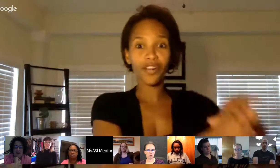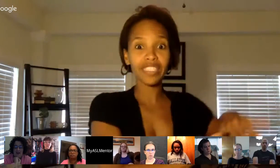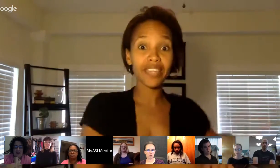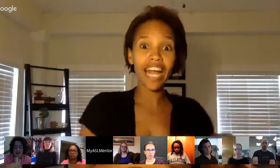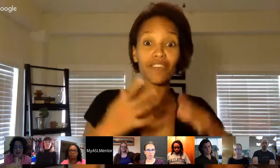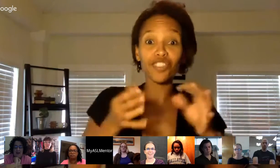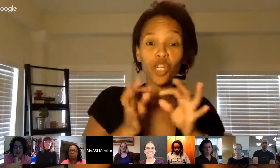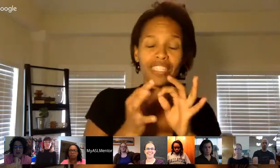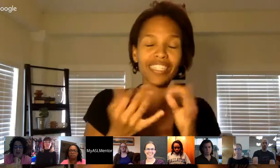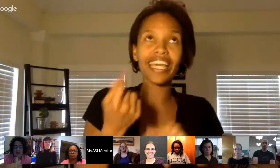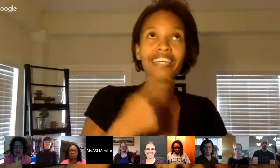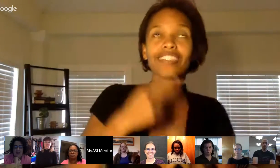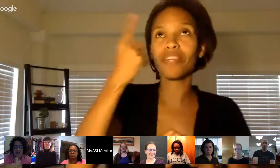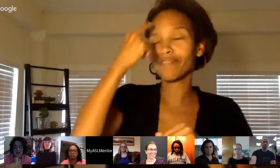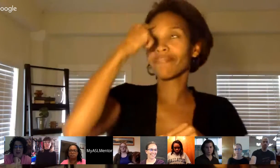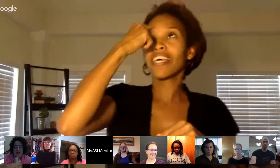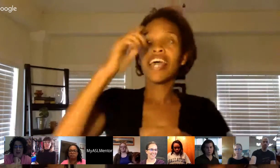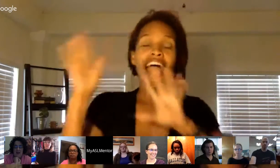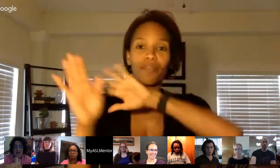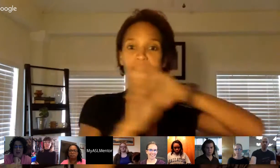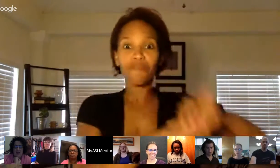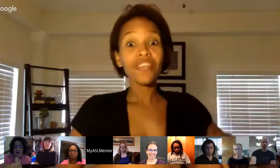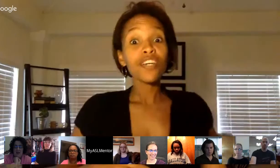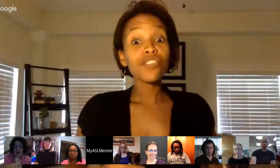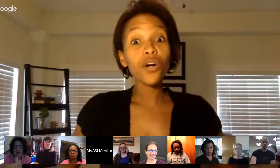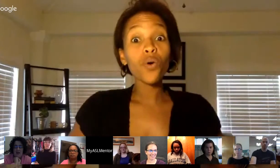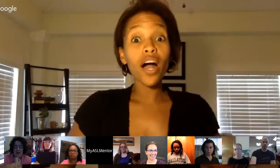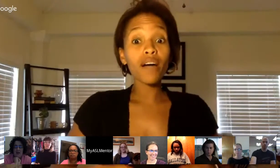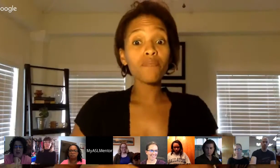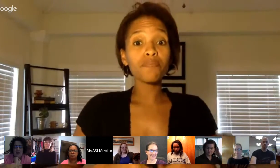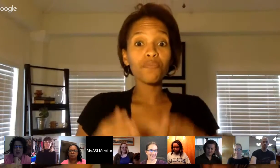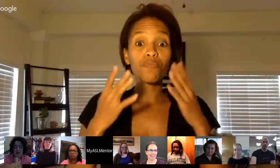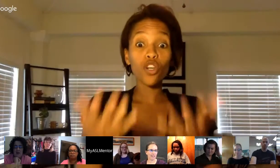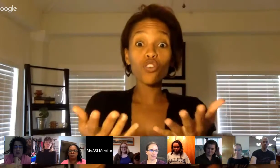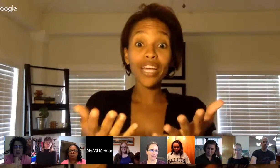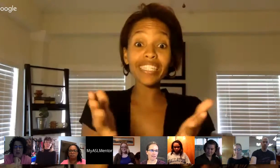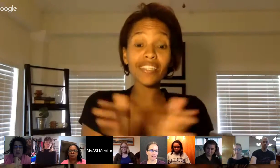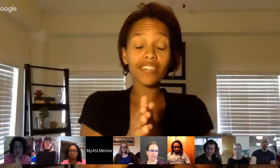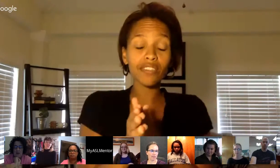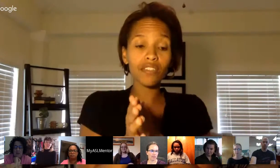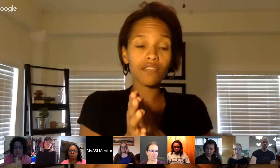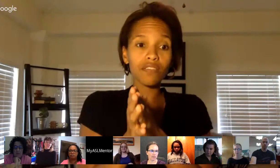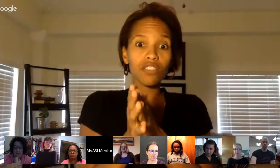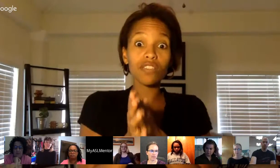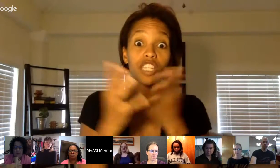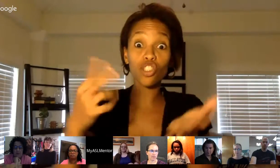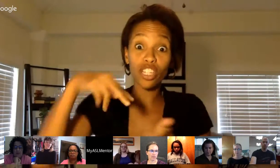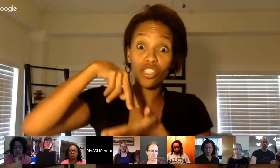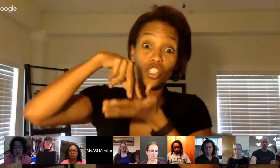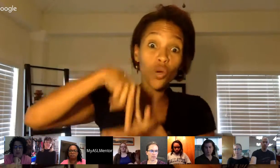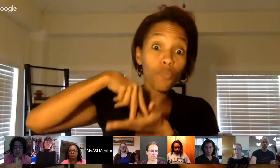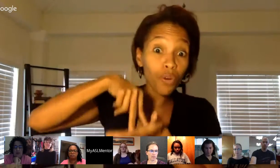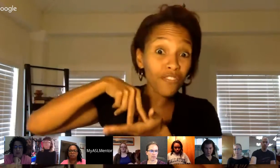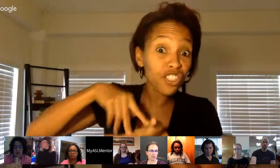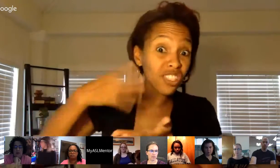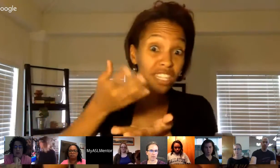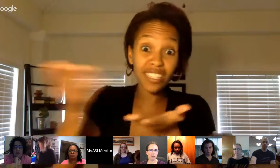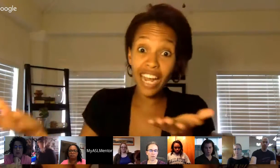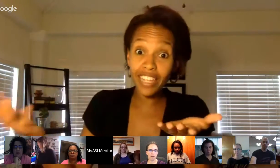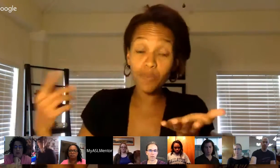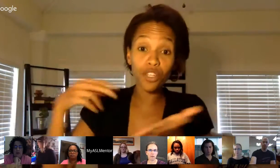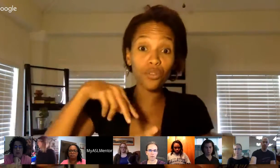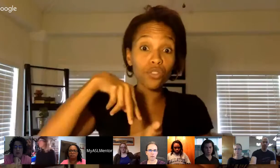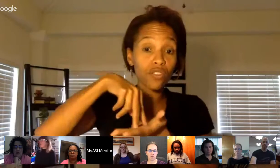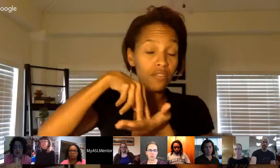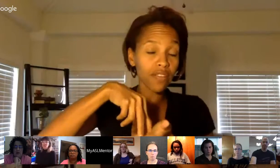Anyway, sorry, something I was interpreting today in something. Anyway, so great suggestion. So privilege is a